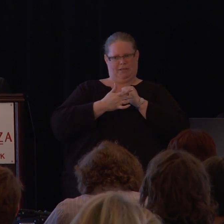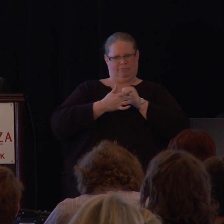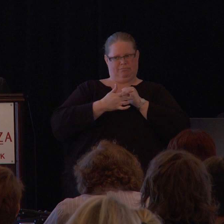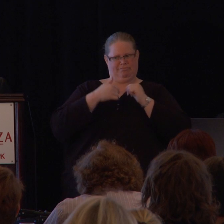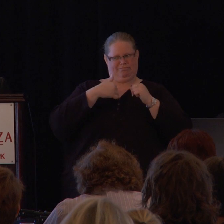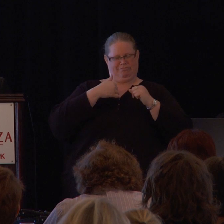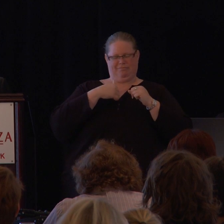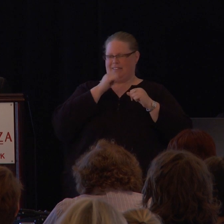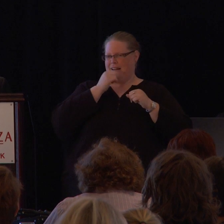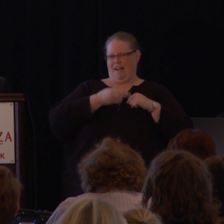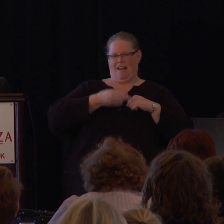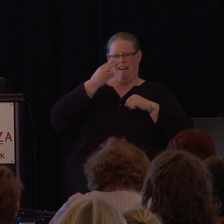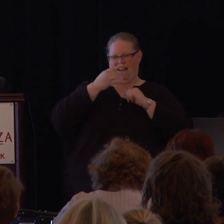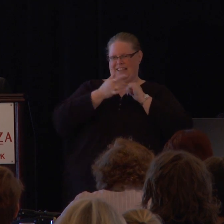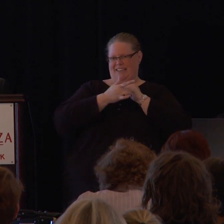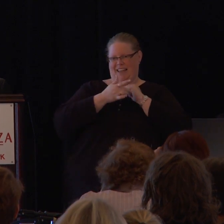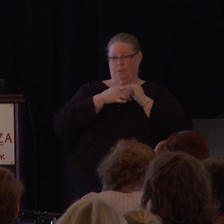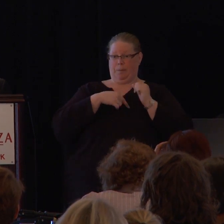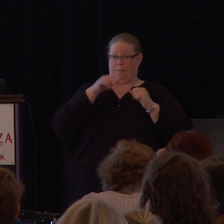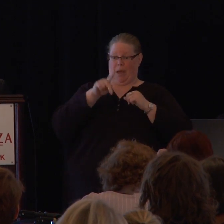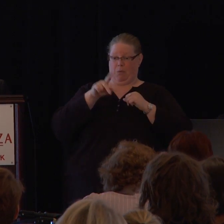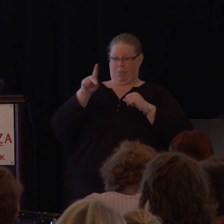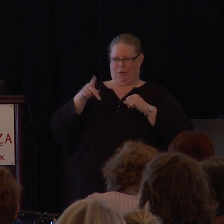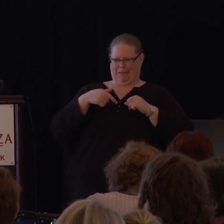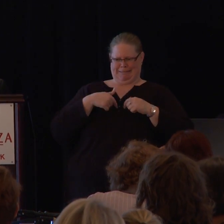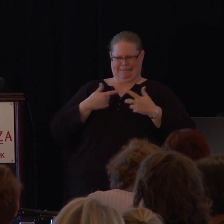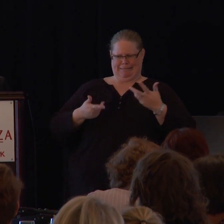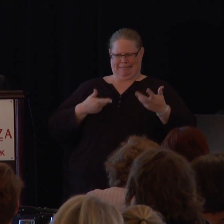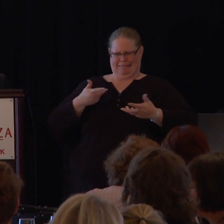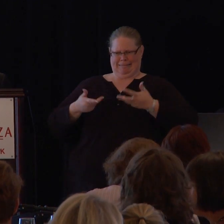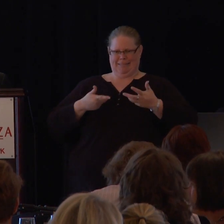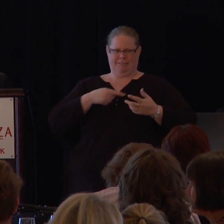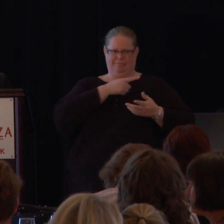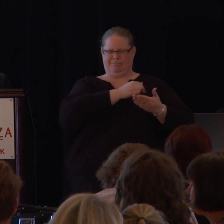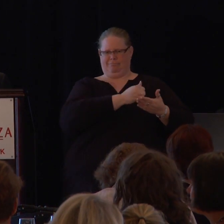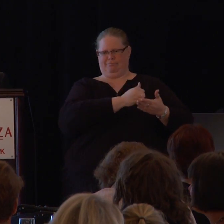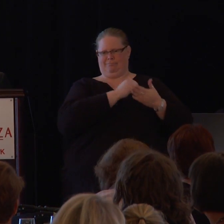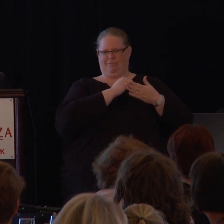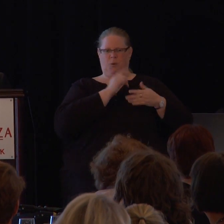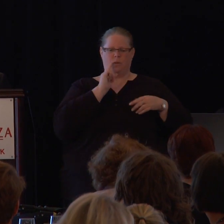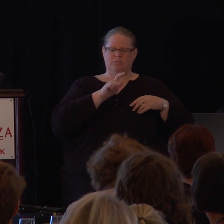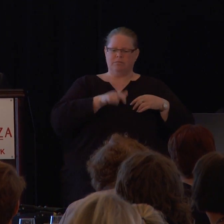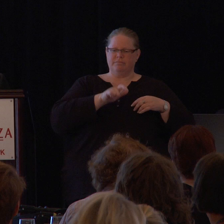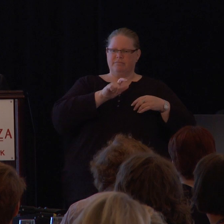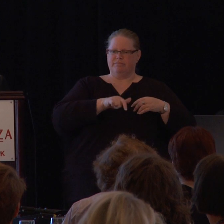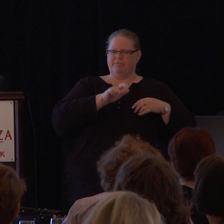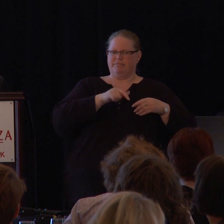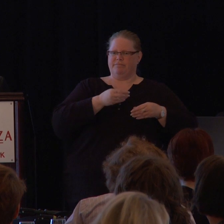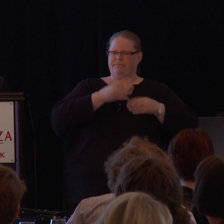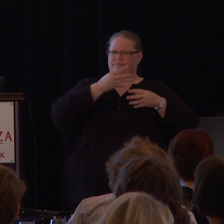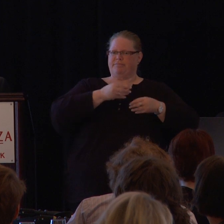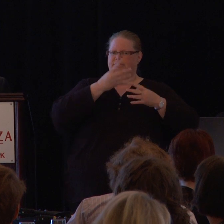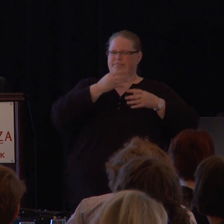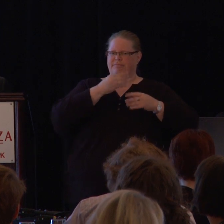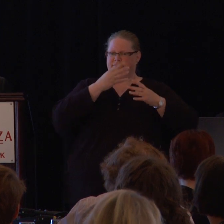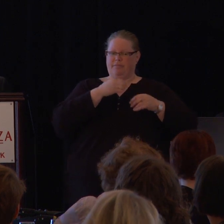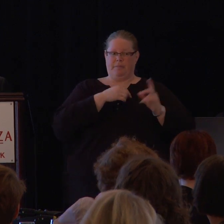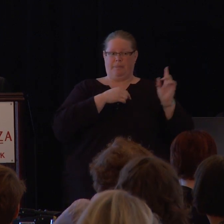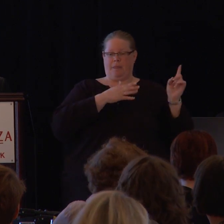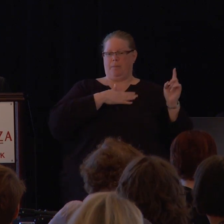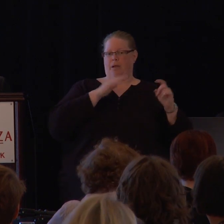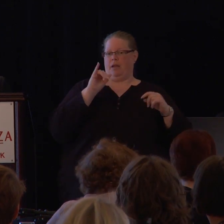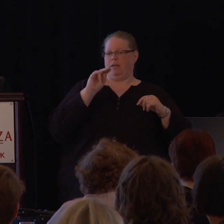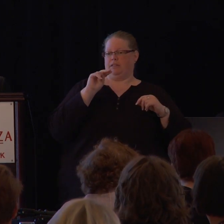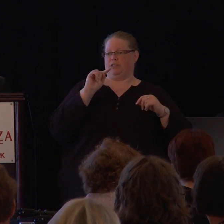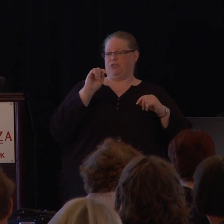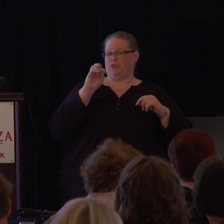high-tech teacher, and so PowerPoints is a newer phenomenon, so she's kindly going to move that. Jenna is working with me as an intern,